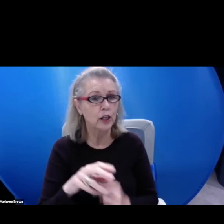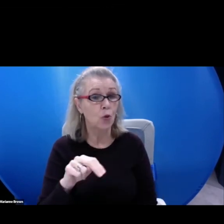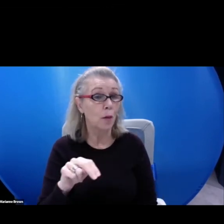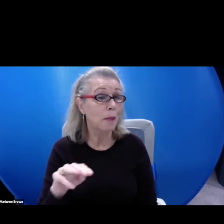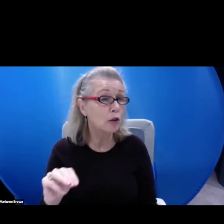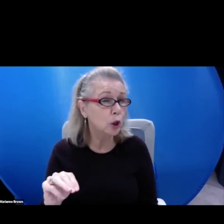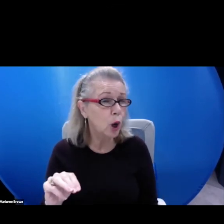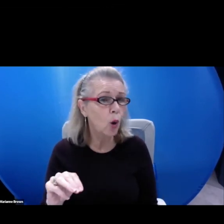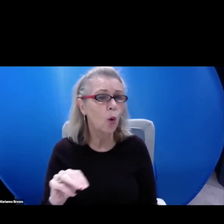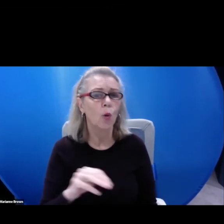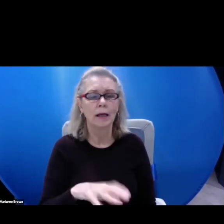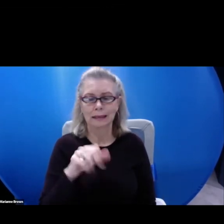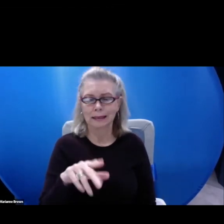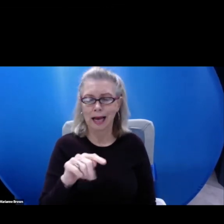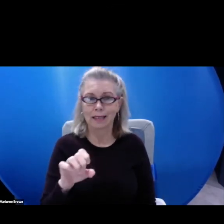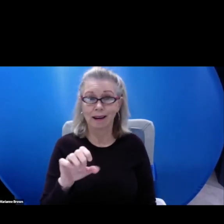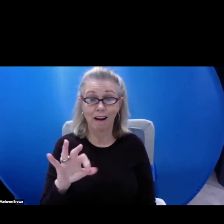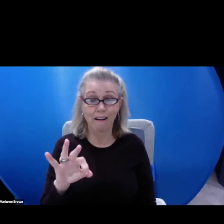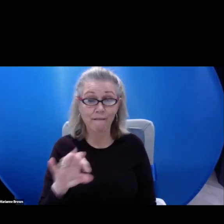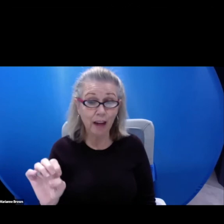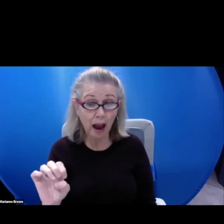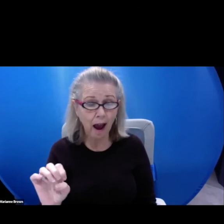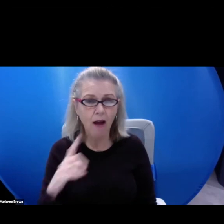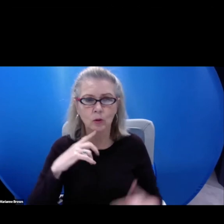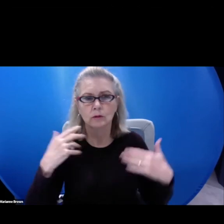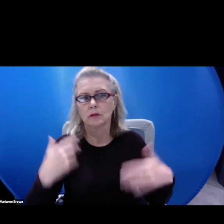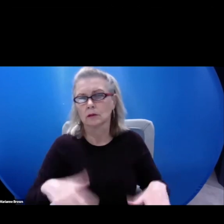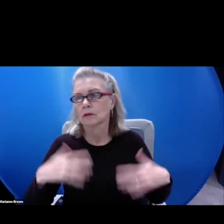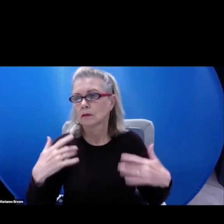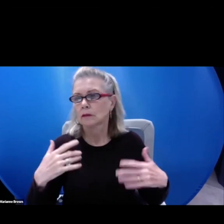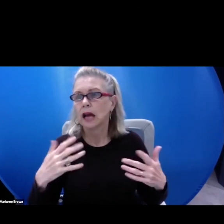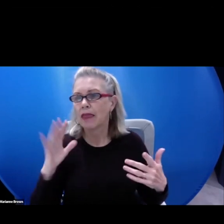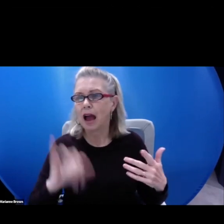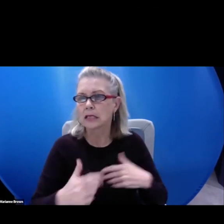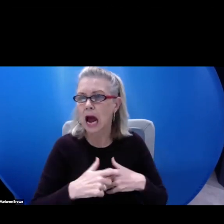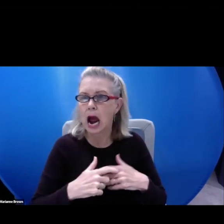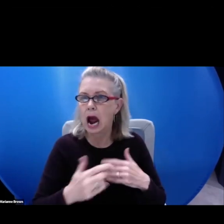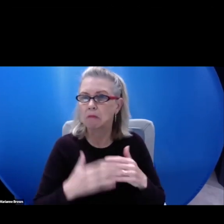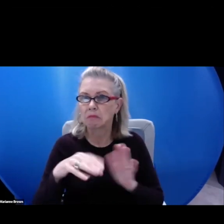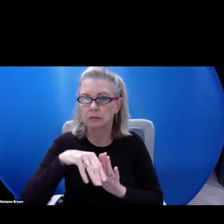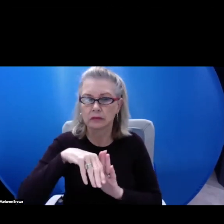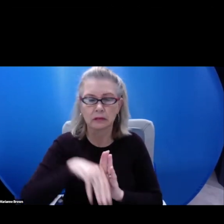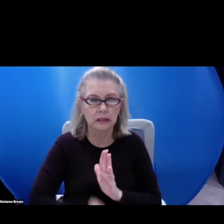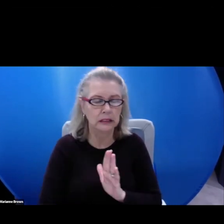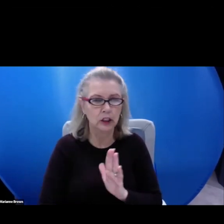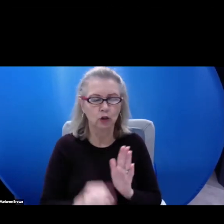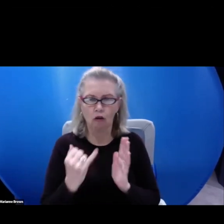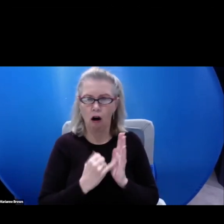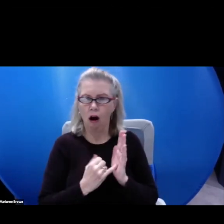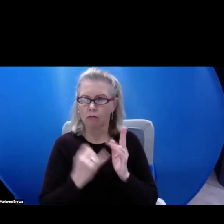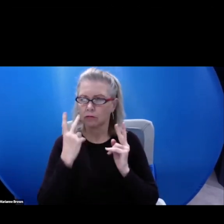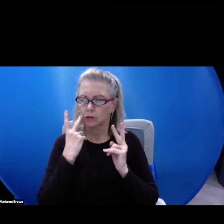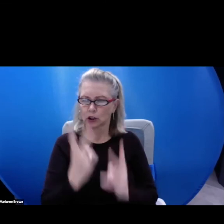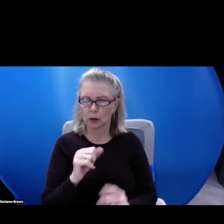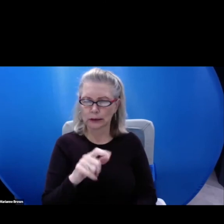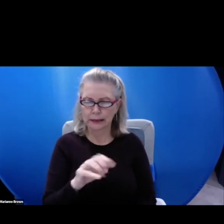and Santa Fe, which was on the verge of extinction. The artist colonies of Santa Fe and